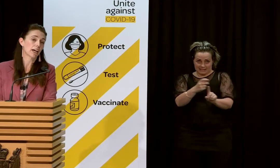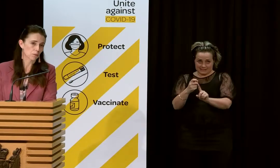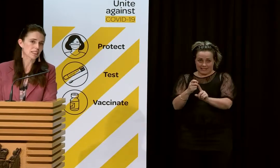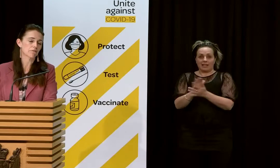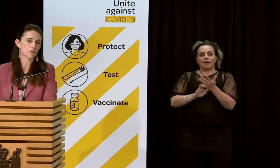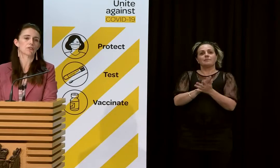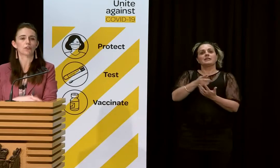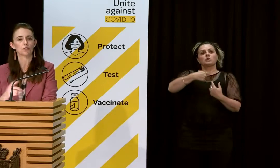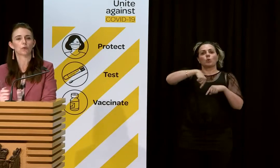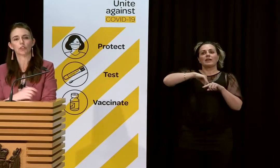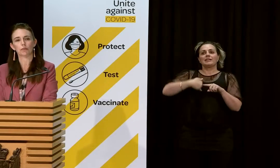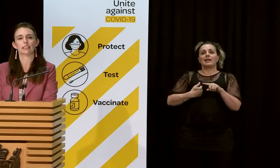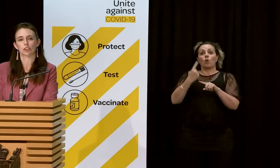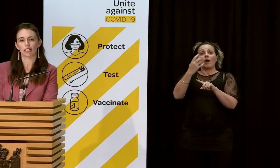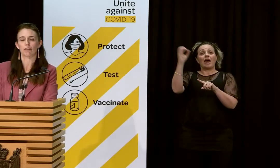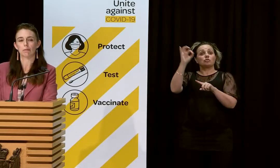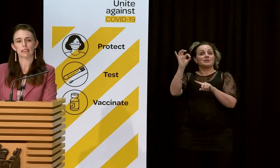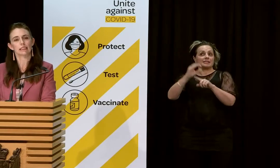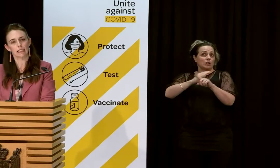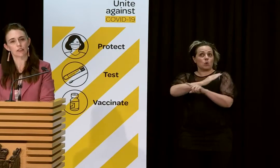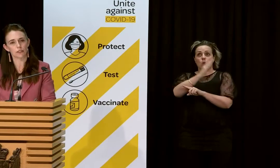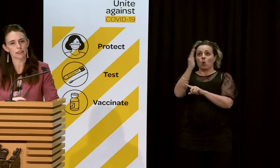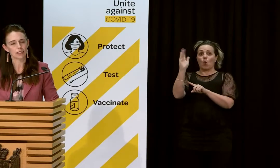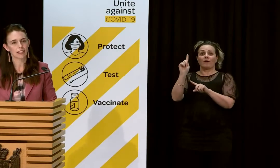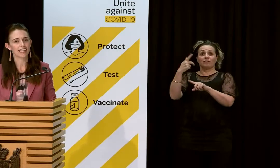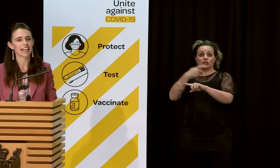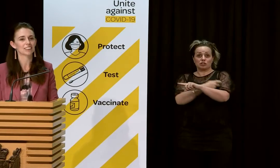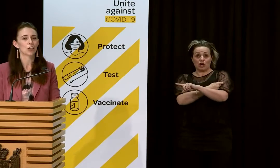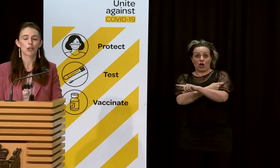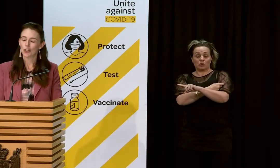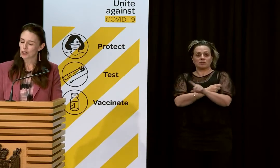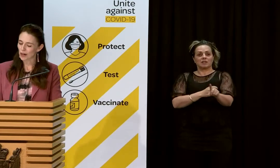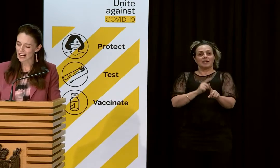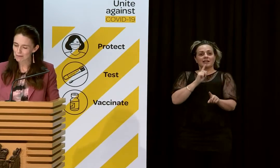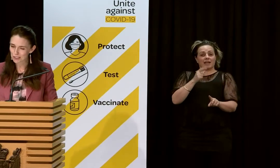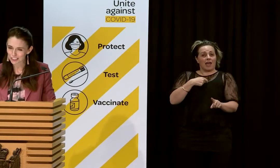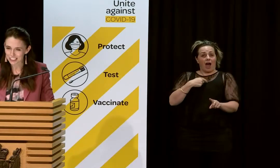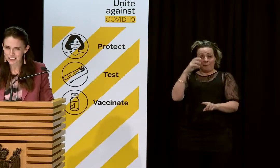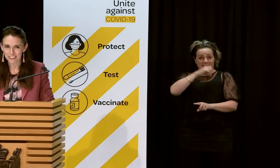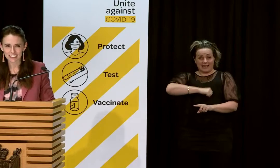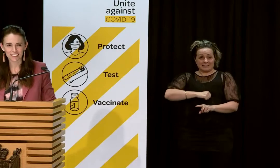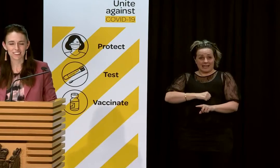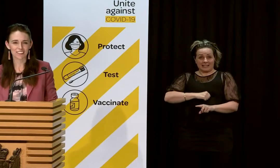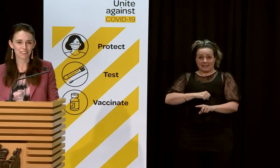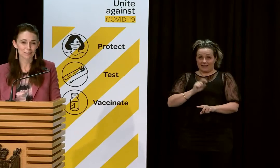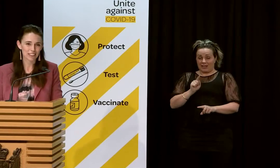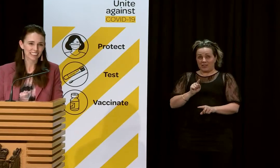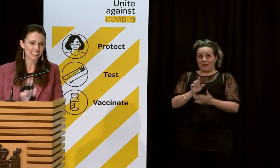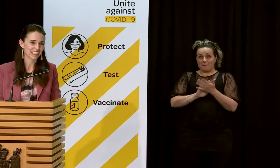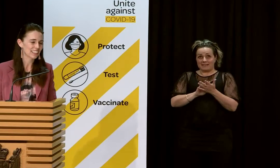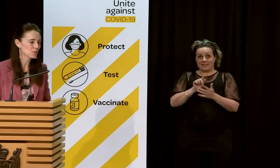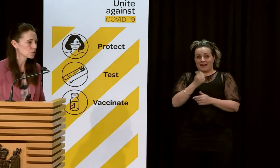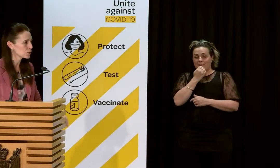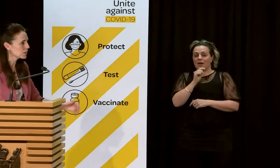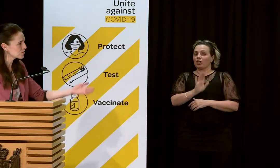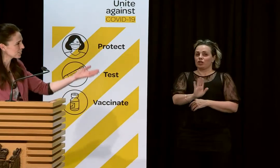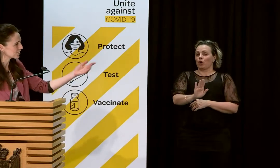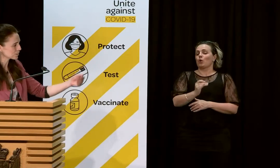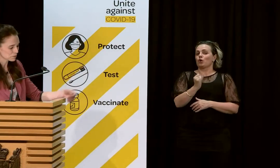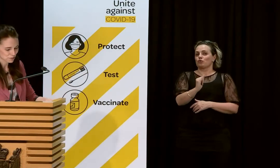to have 100% first dose in order to reach 95% second dose. Relating that you might be going then for... You are absolutely incorrect to do so. That was merely an answer